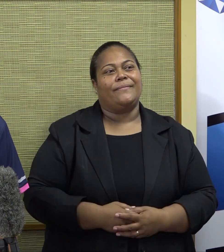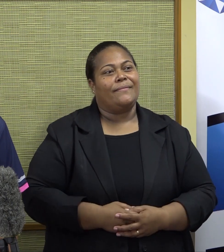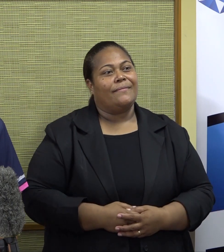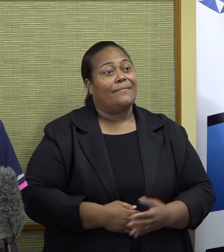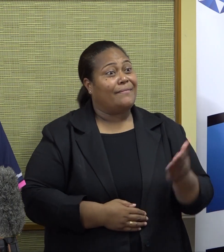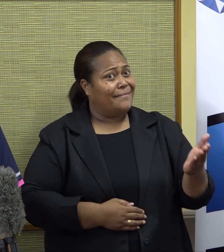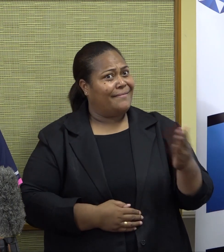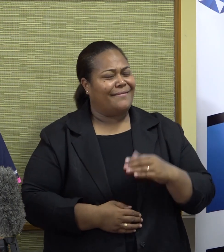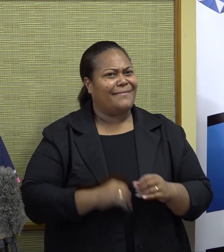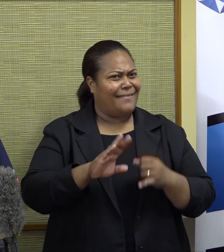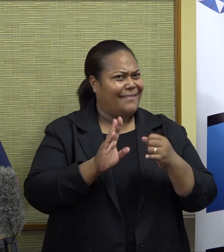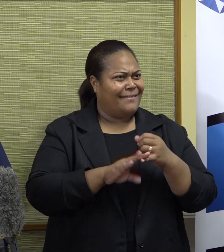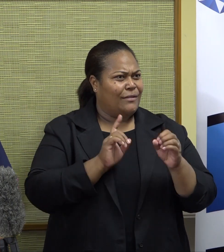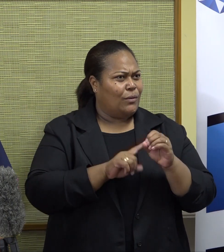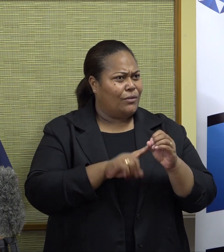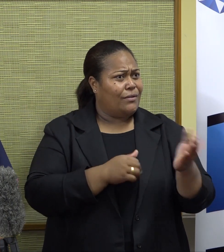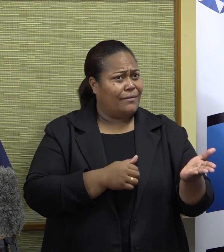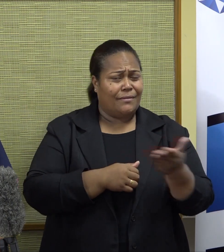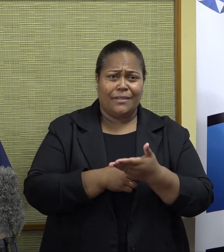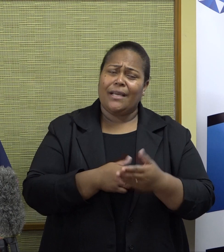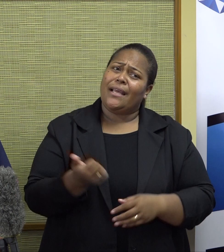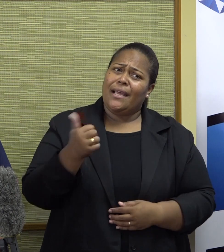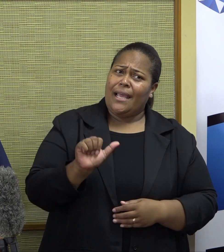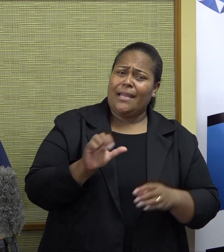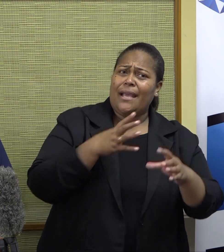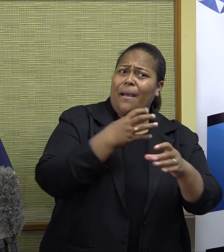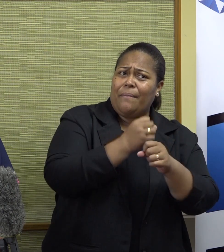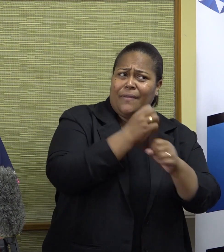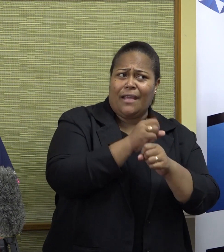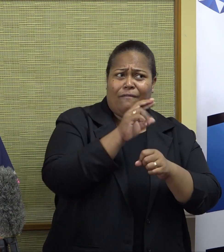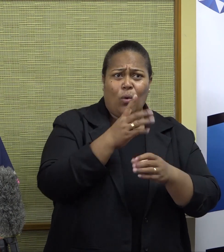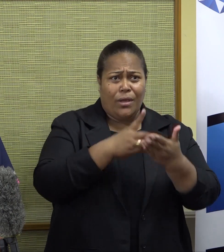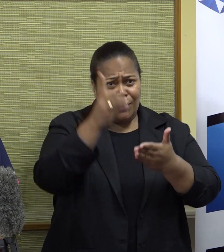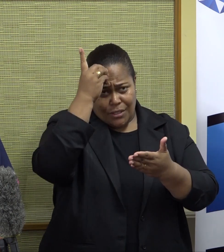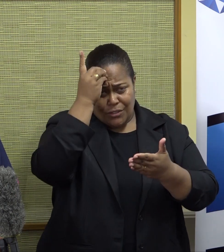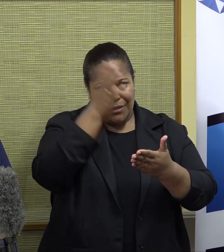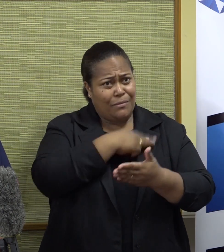And final one, any update from Education Ministry on schools, because